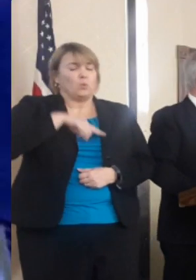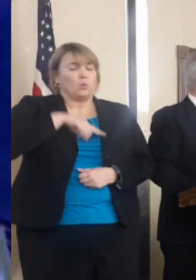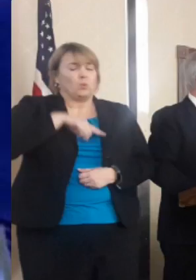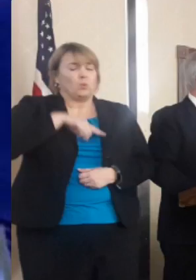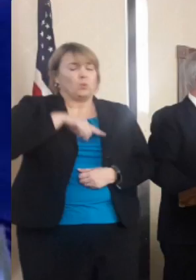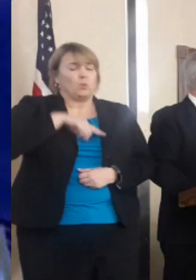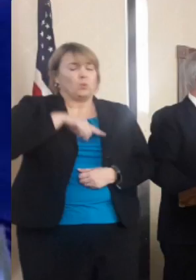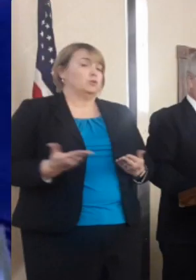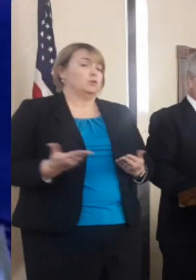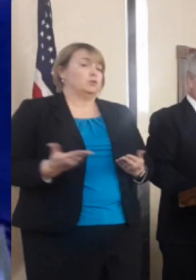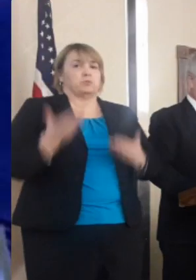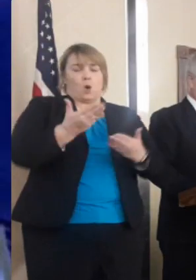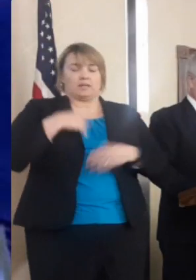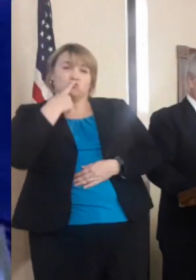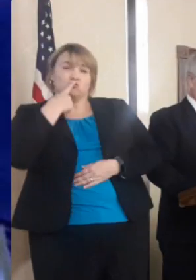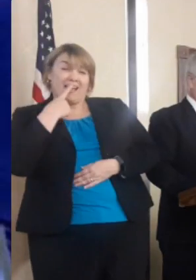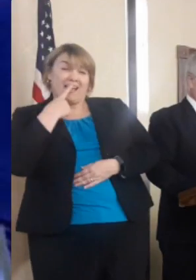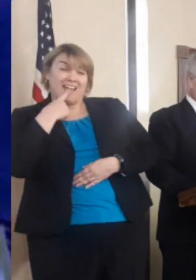in red,